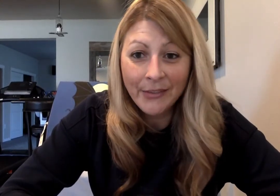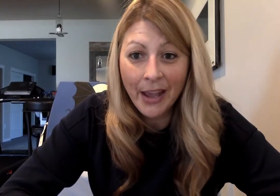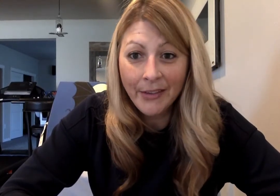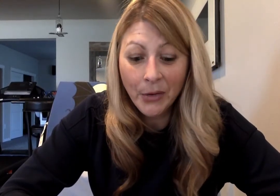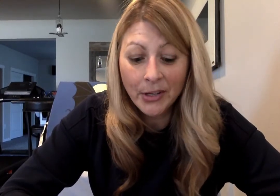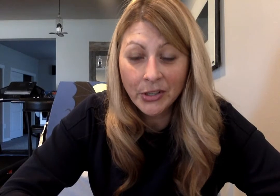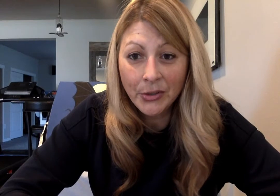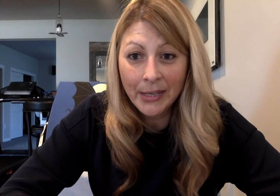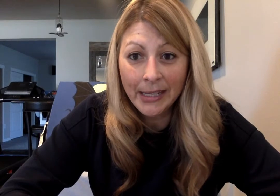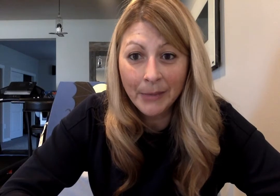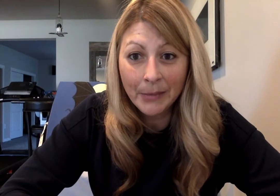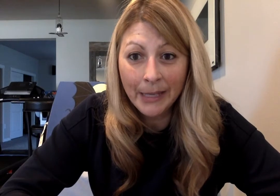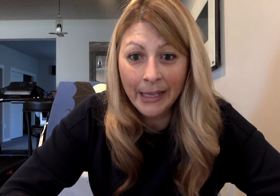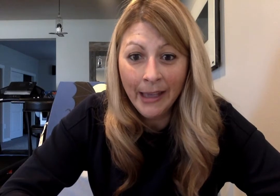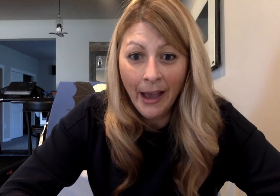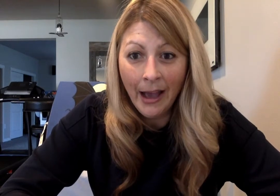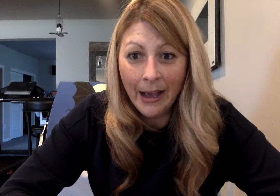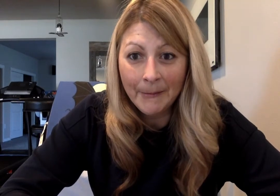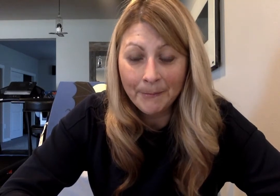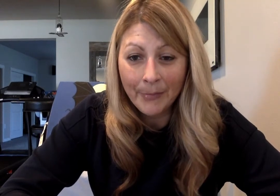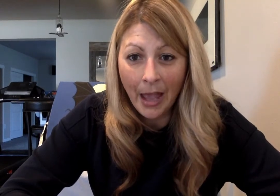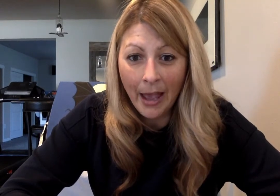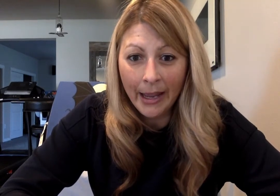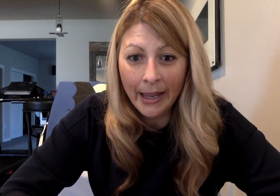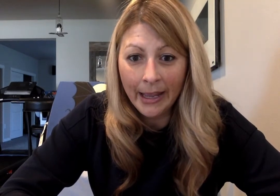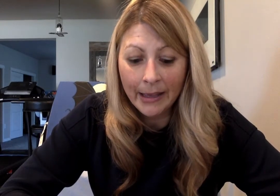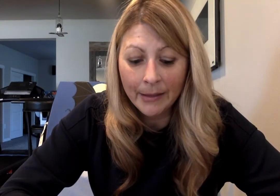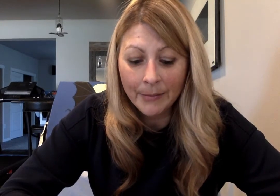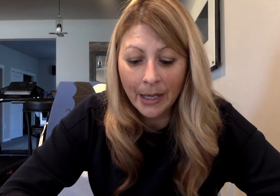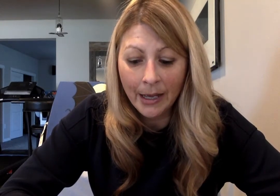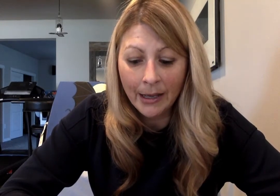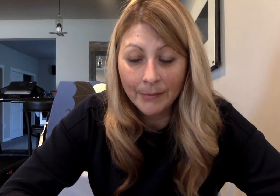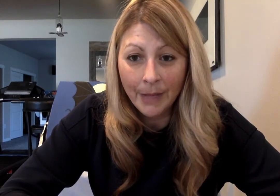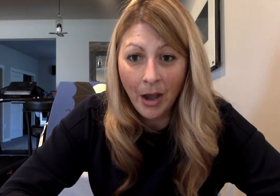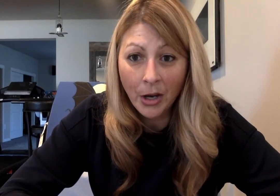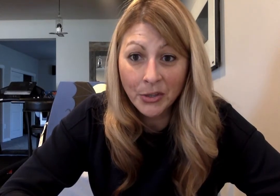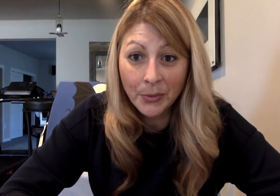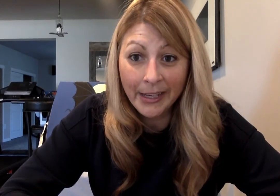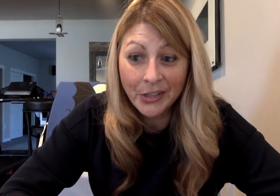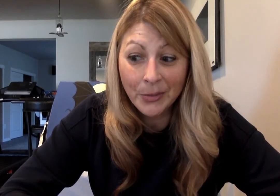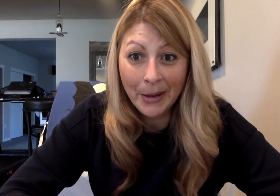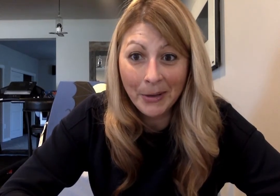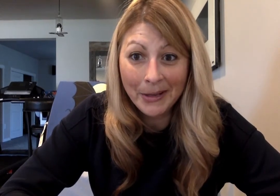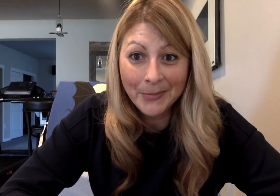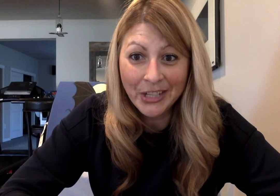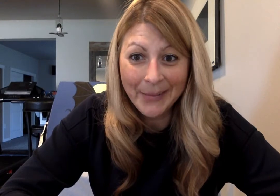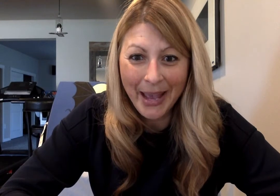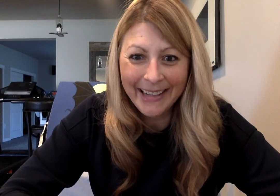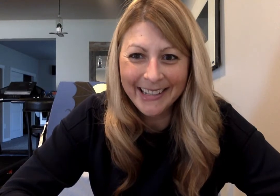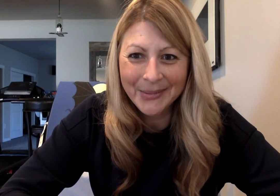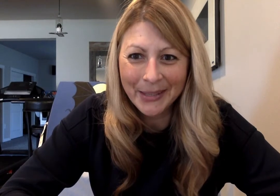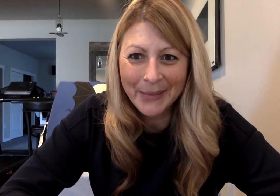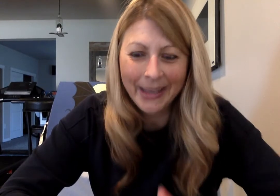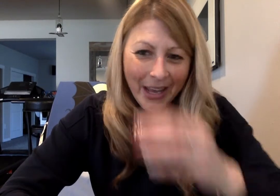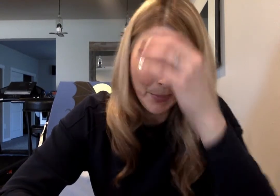have any questions, you can email me. I am hard to reach, so my mom, Jenny Patton, has really been helping